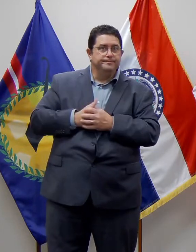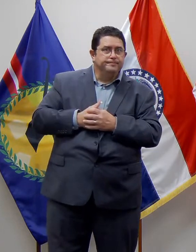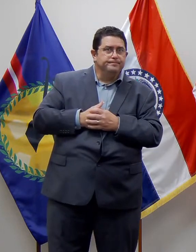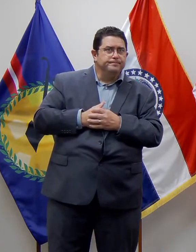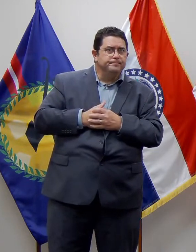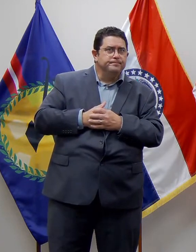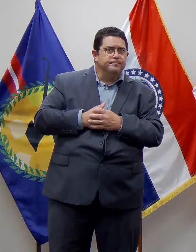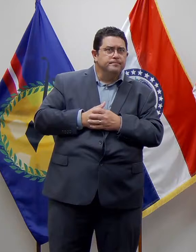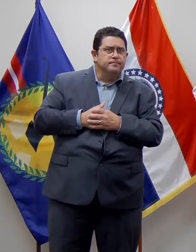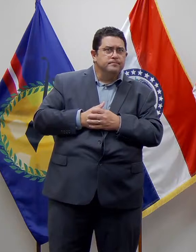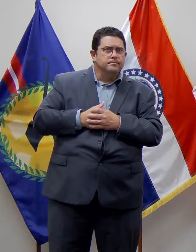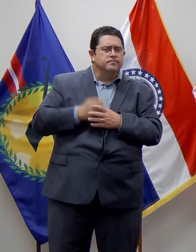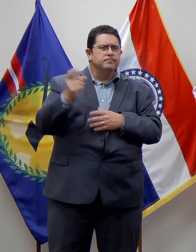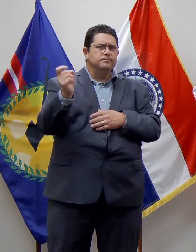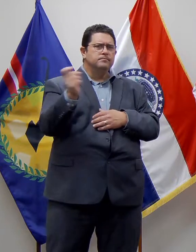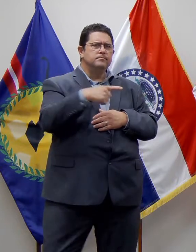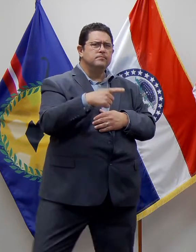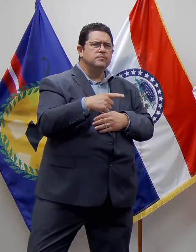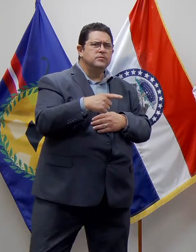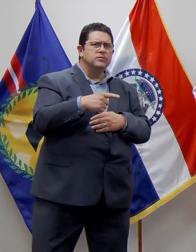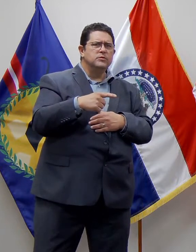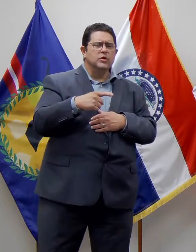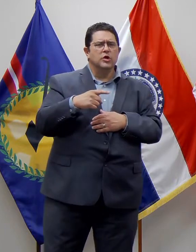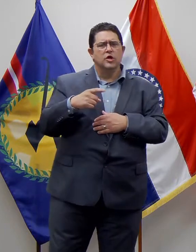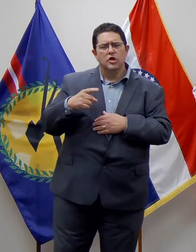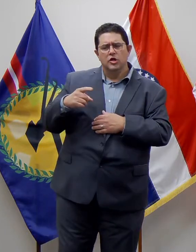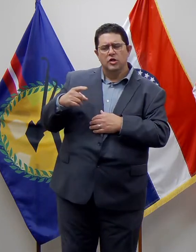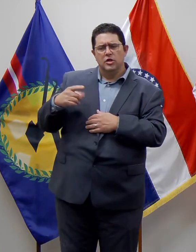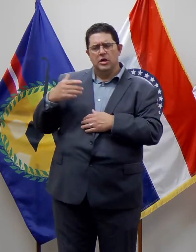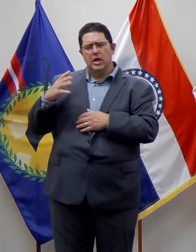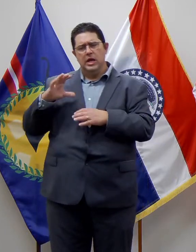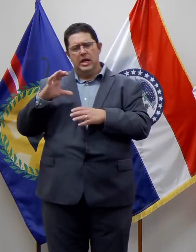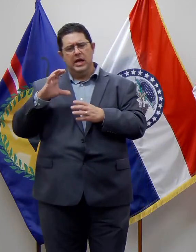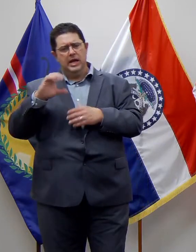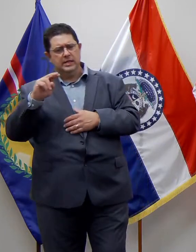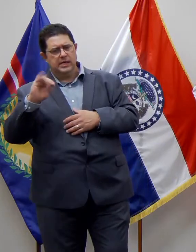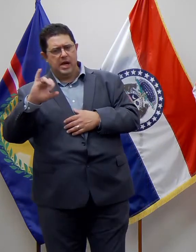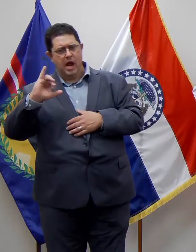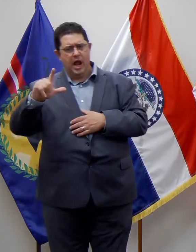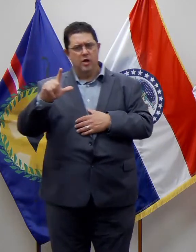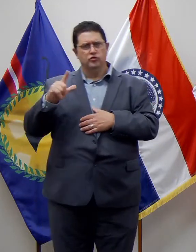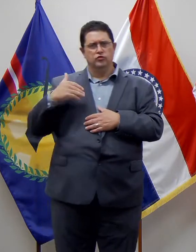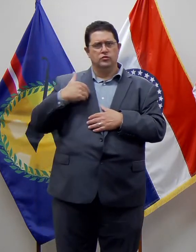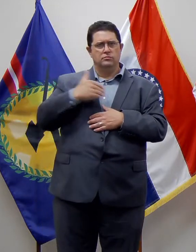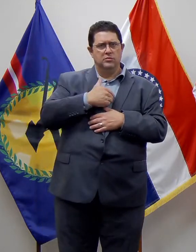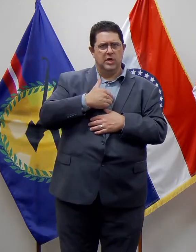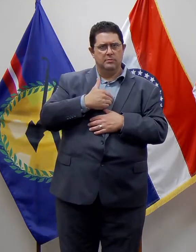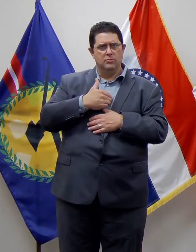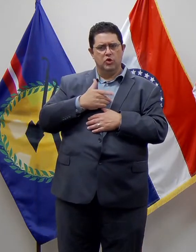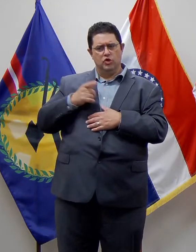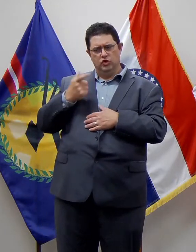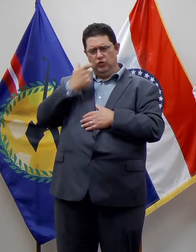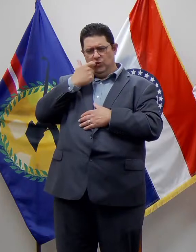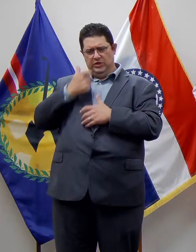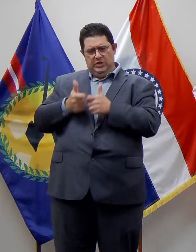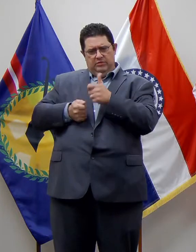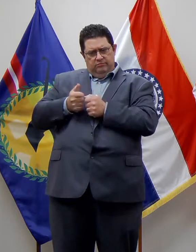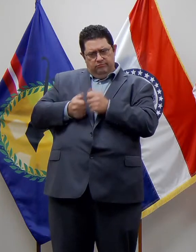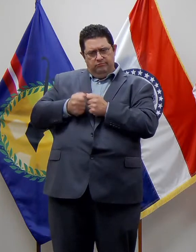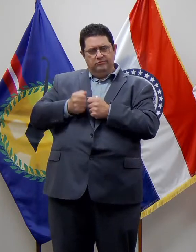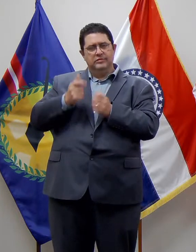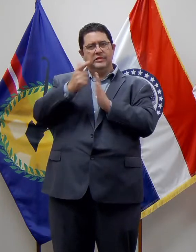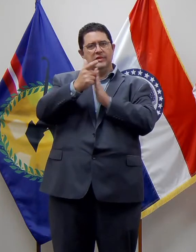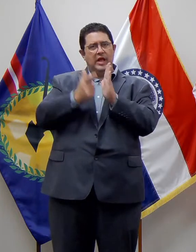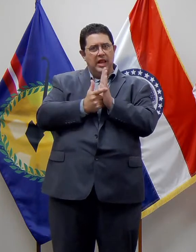Dr. Page, Councilmember Fitch just tweeted moments ago that he believes the legal authority of yourself and